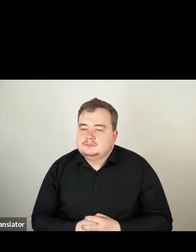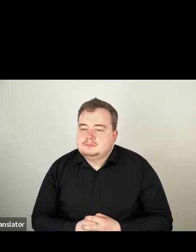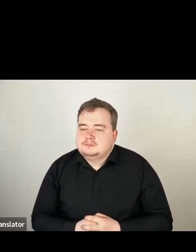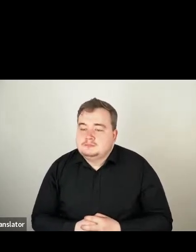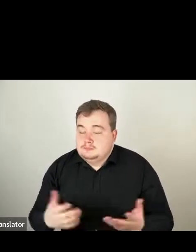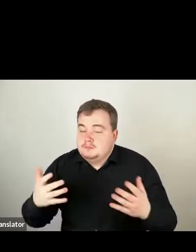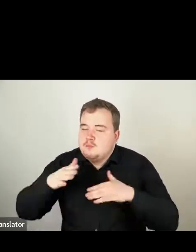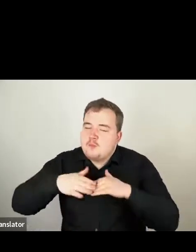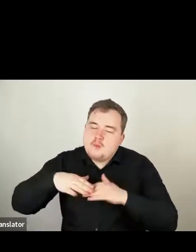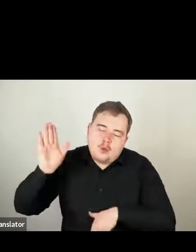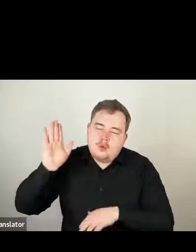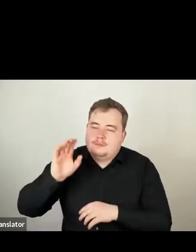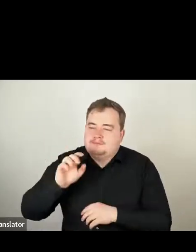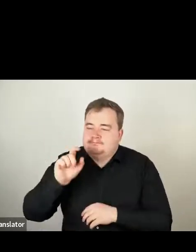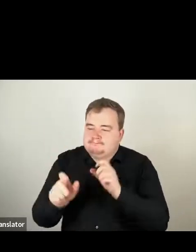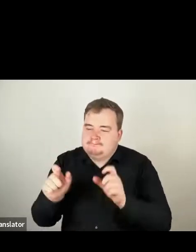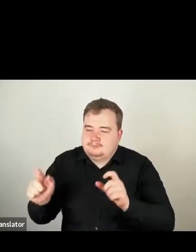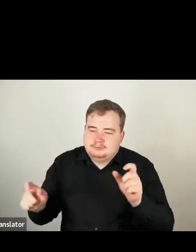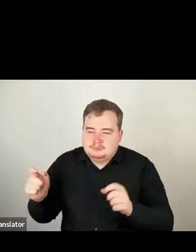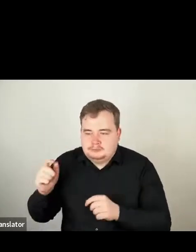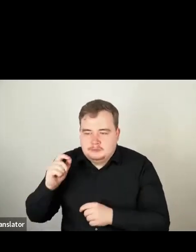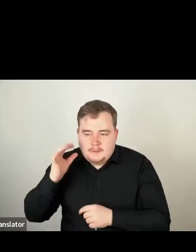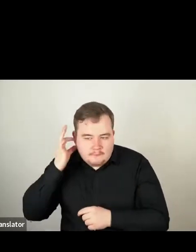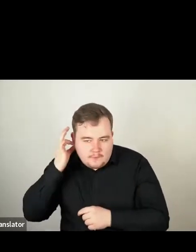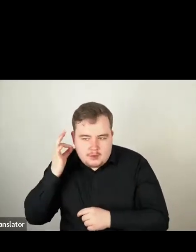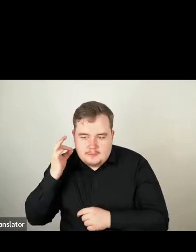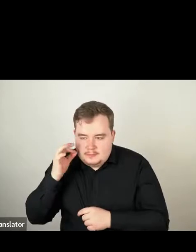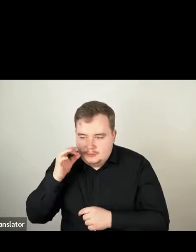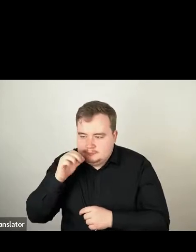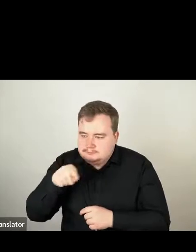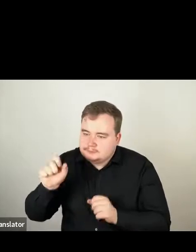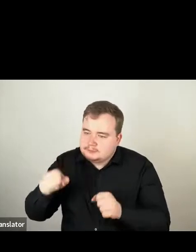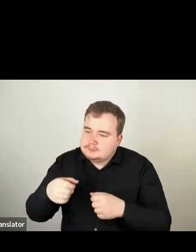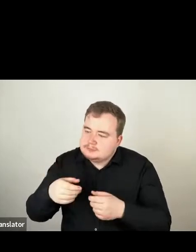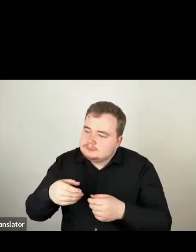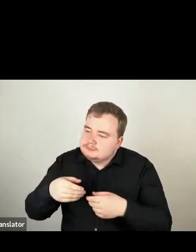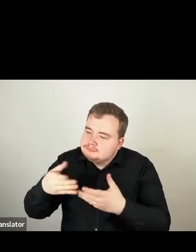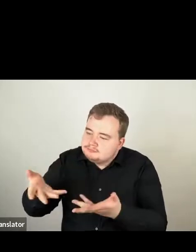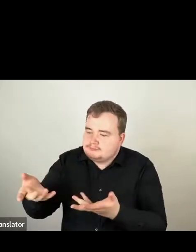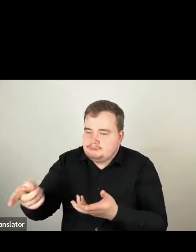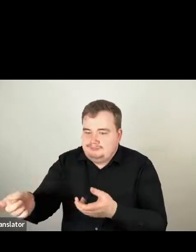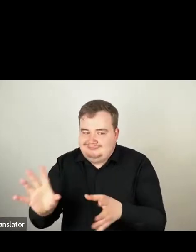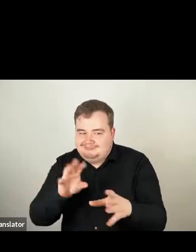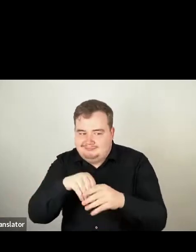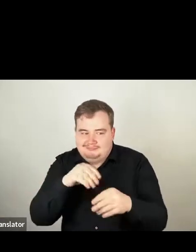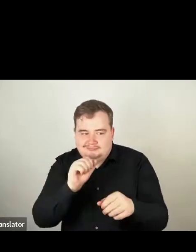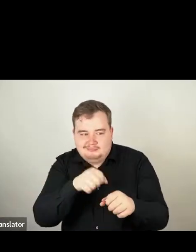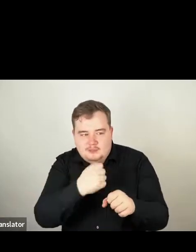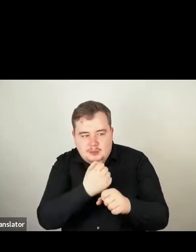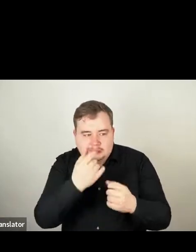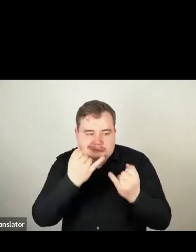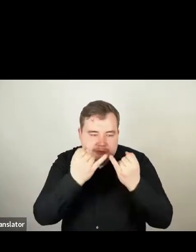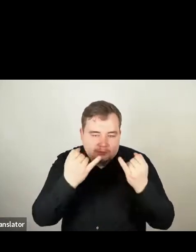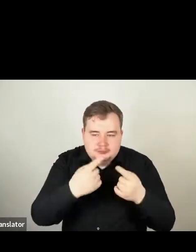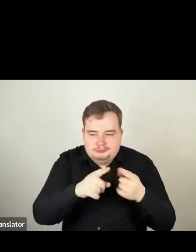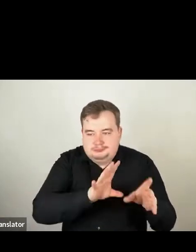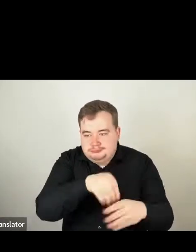has become increasingly common in these institutions, the institutions of representative